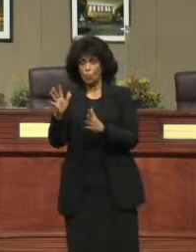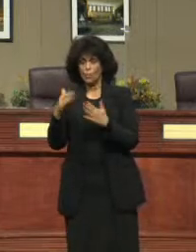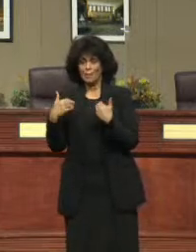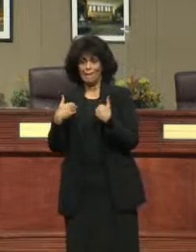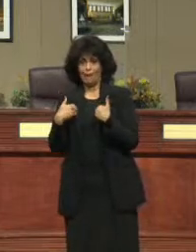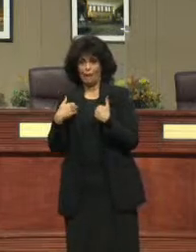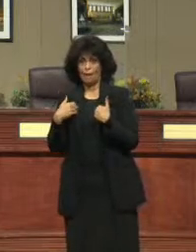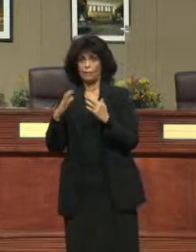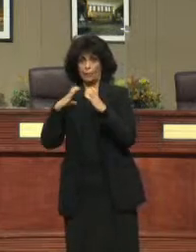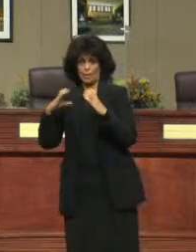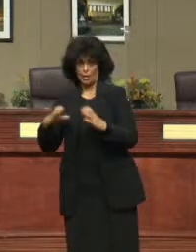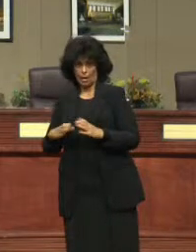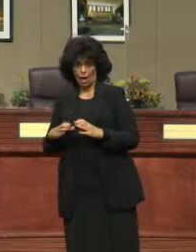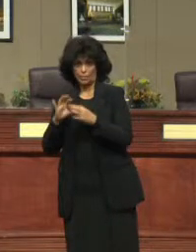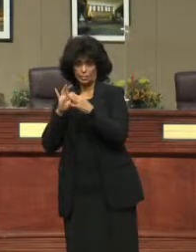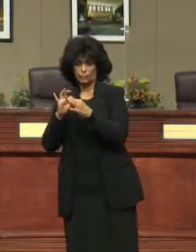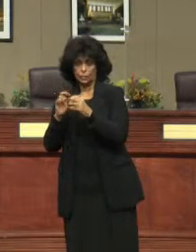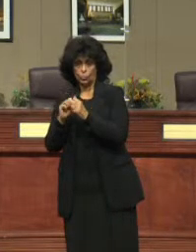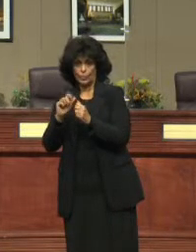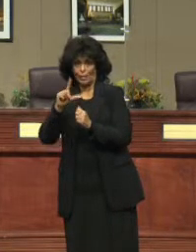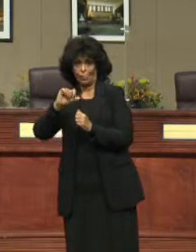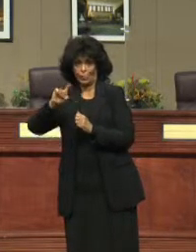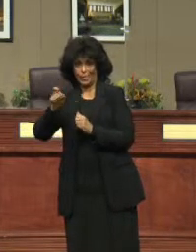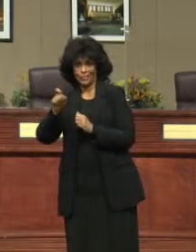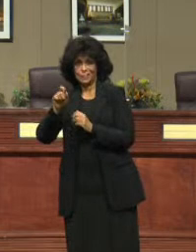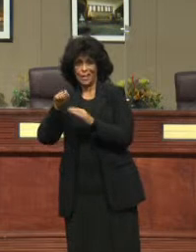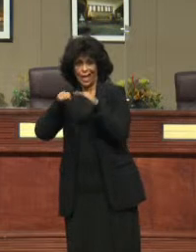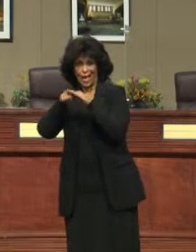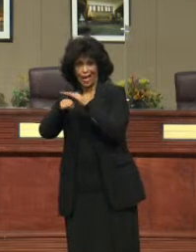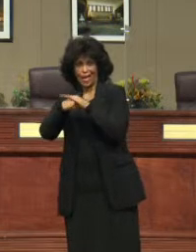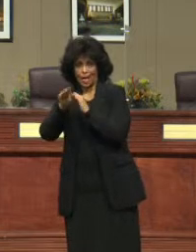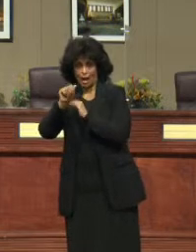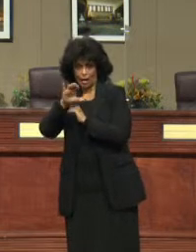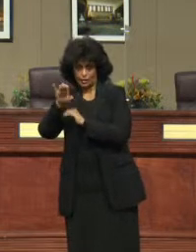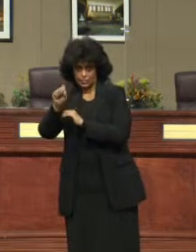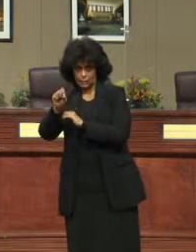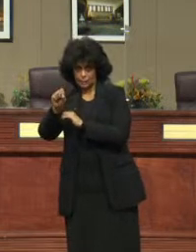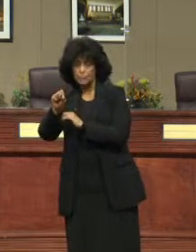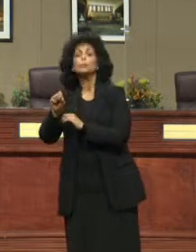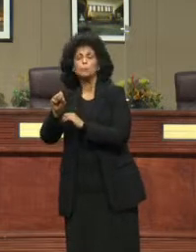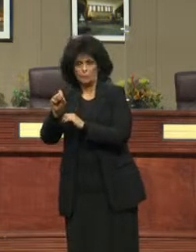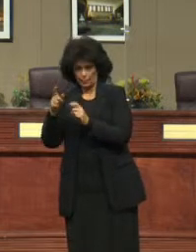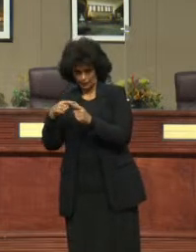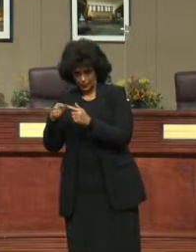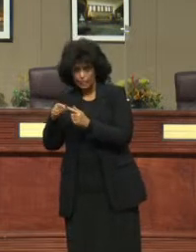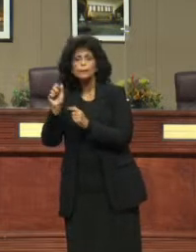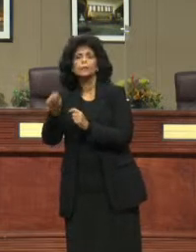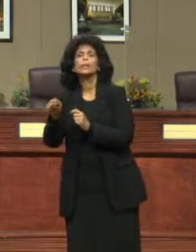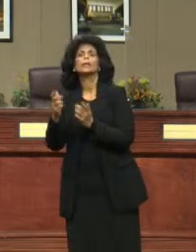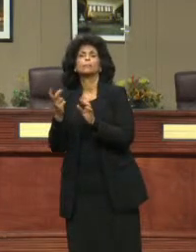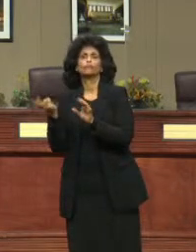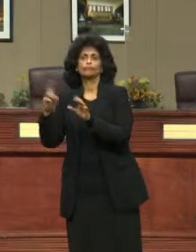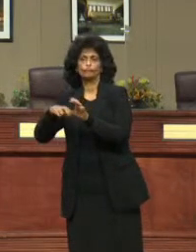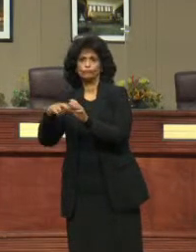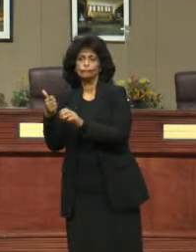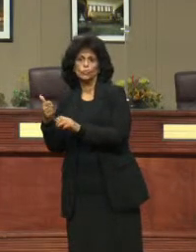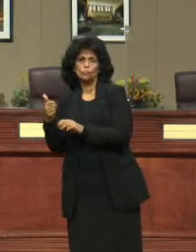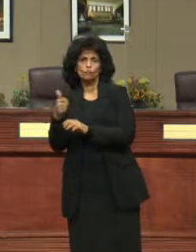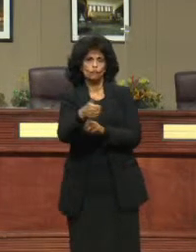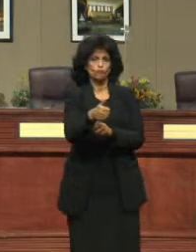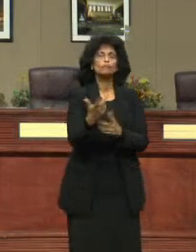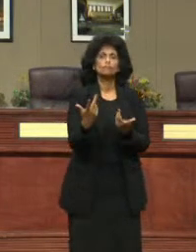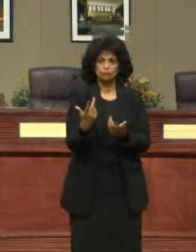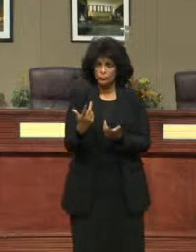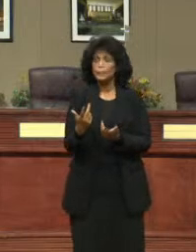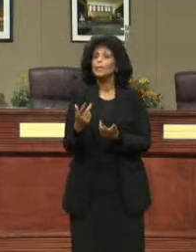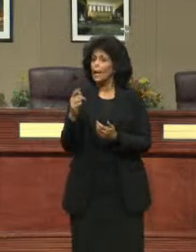home. This is something that we have been questioning about as well. And so, if appropriate, the link service provider will wait